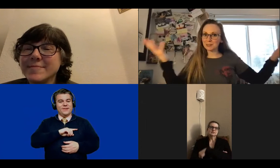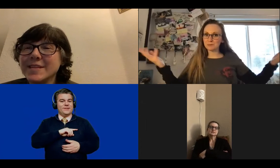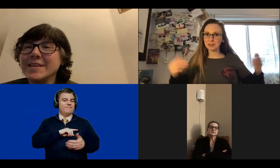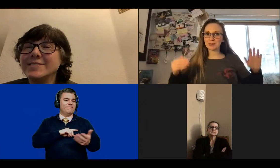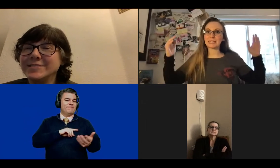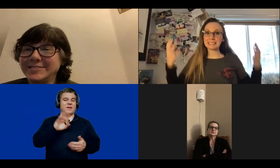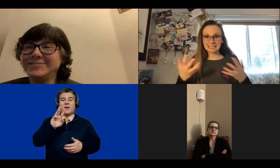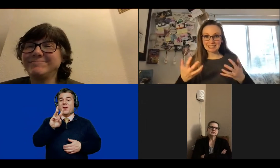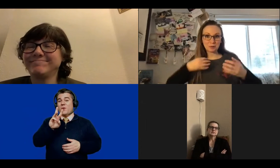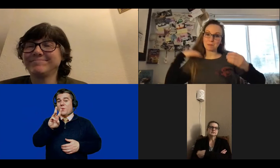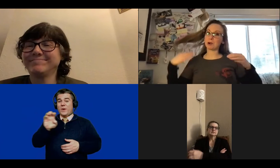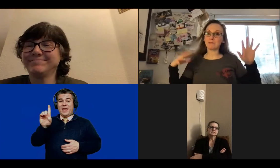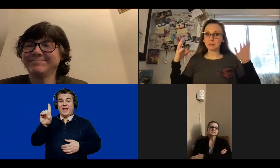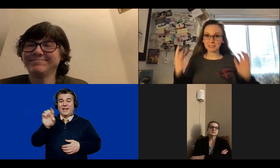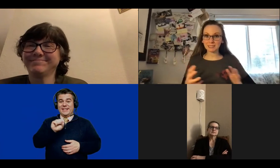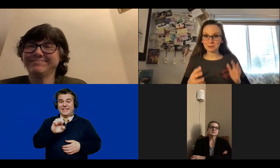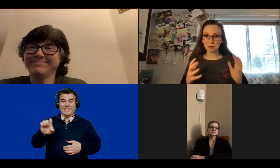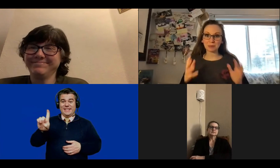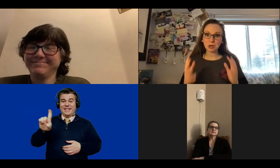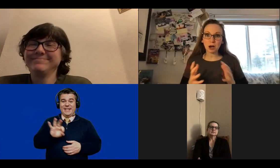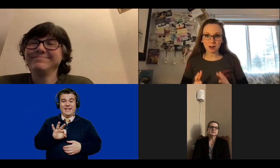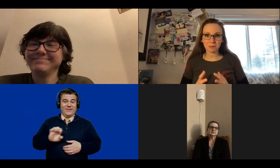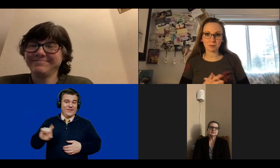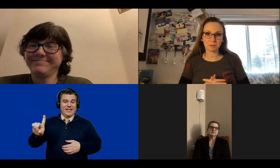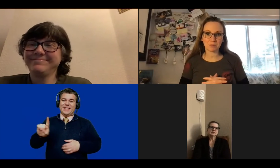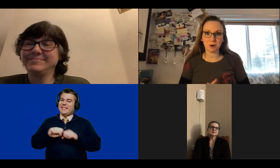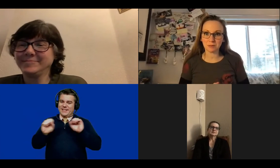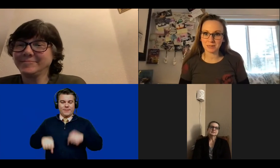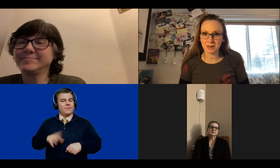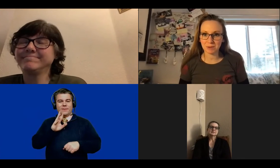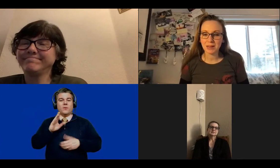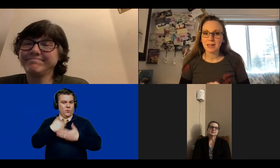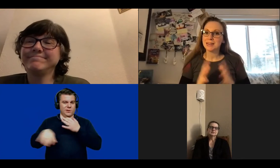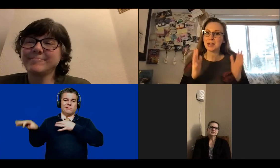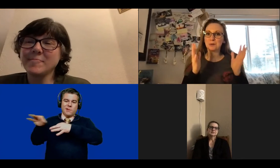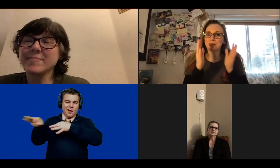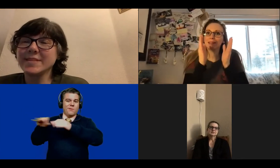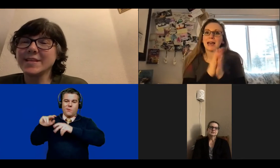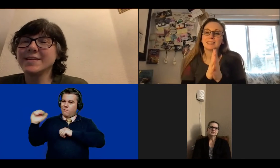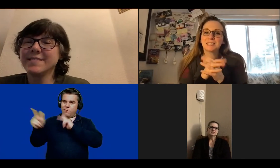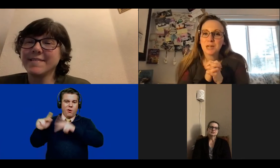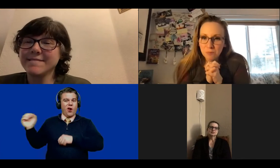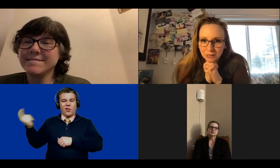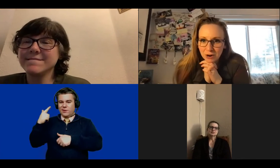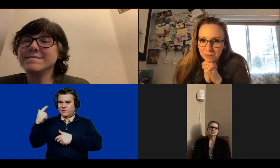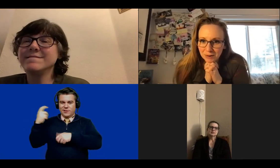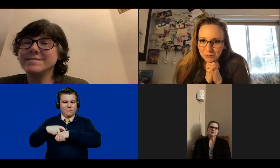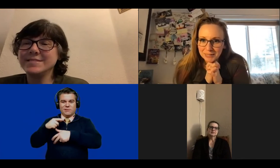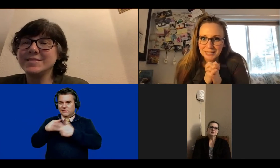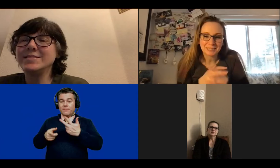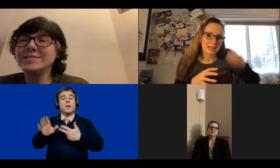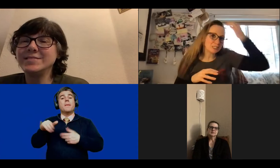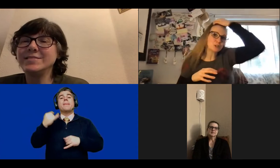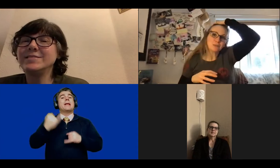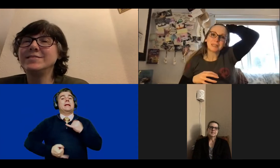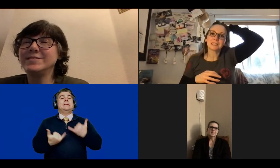weed seed feed system, part of our system that we talk about with people all the time. Now, the last thing I want to talk about as we